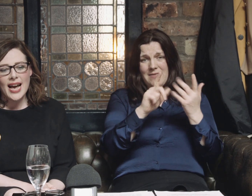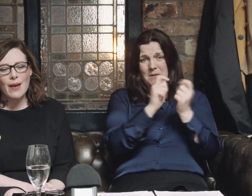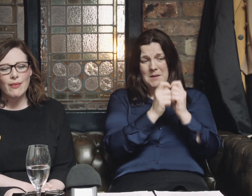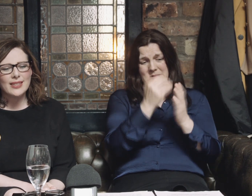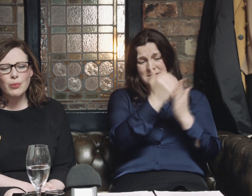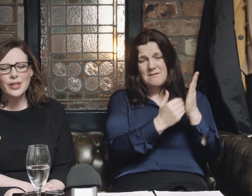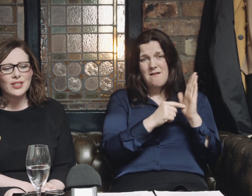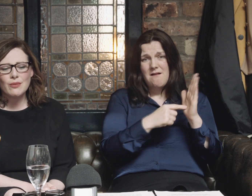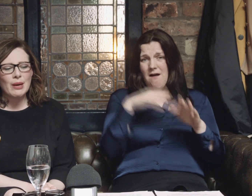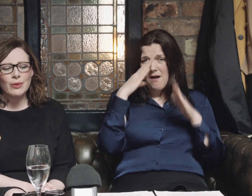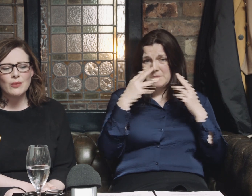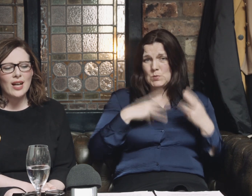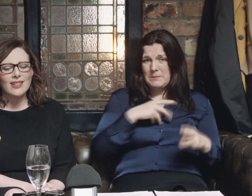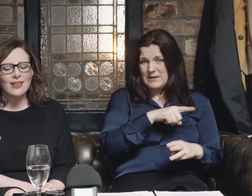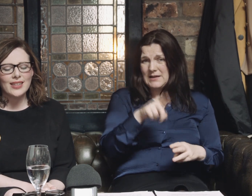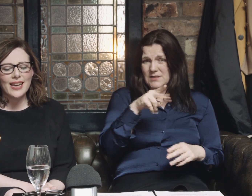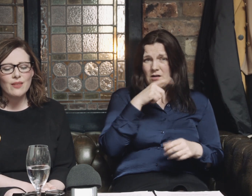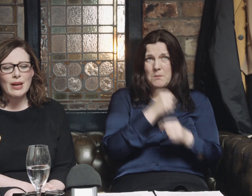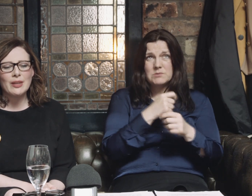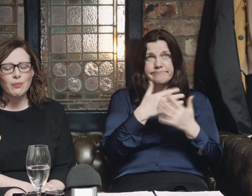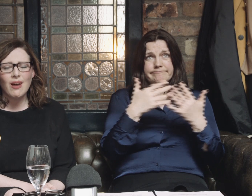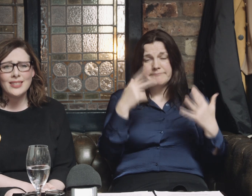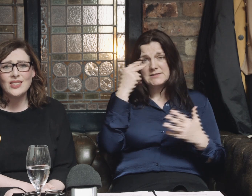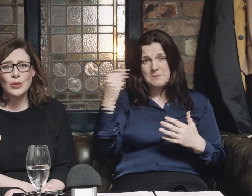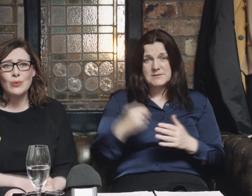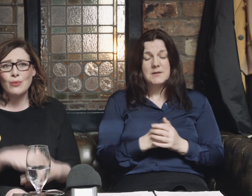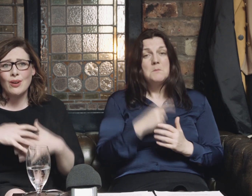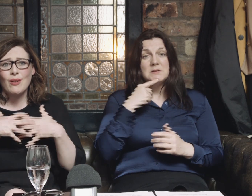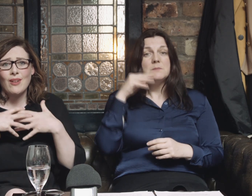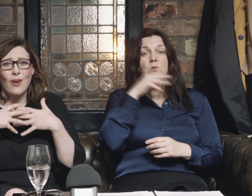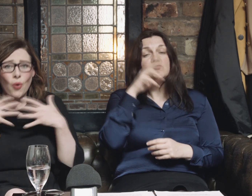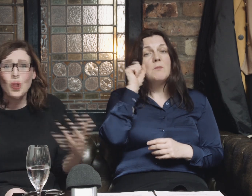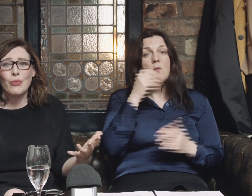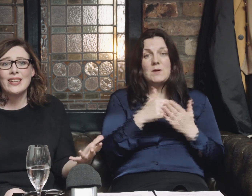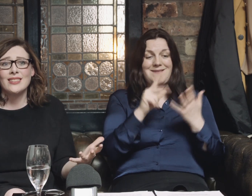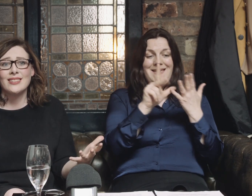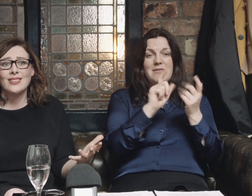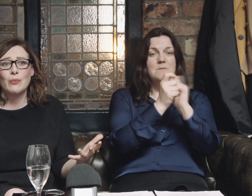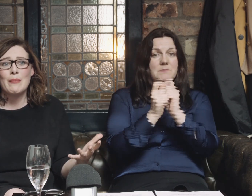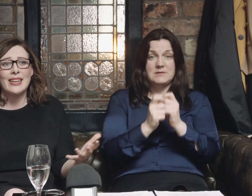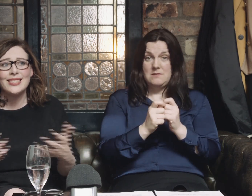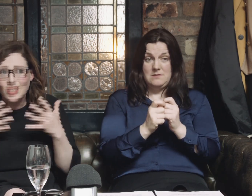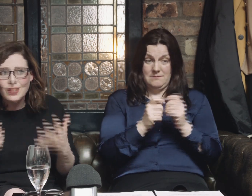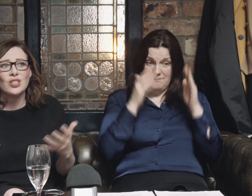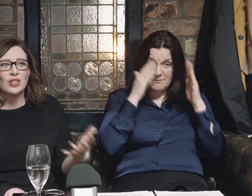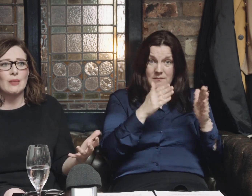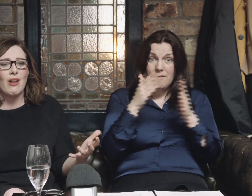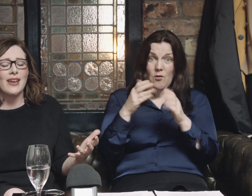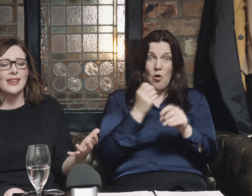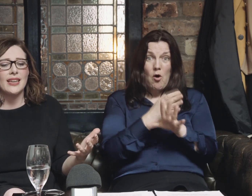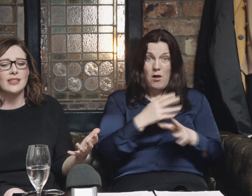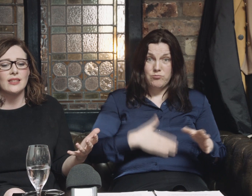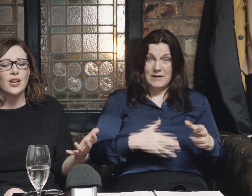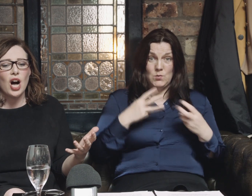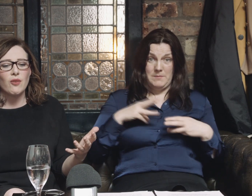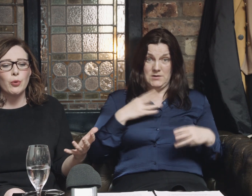women. It's important to remember as well that the Eighth Amendment applies to all pregnant women. It doesn't just apply